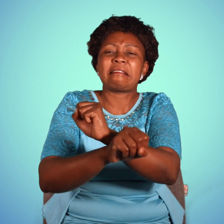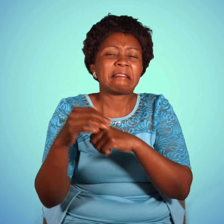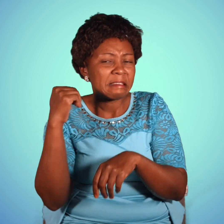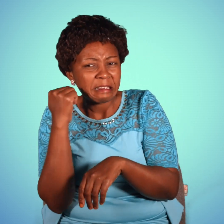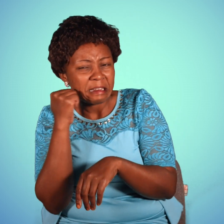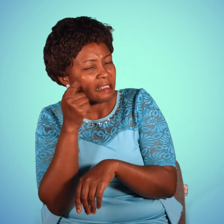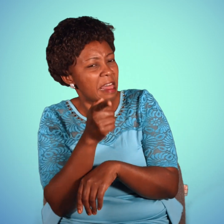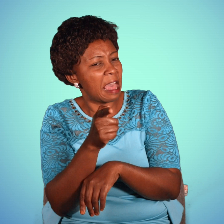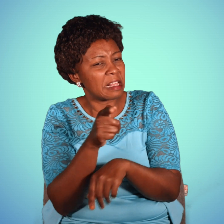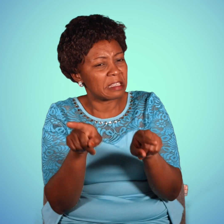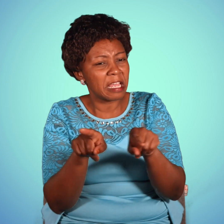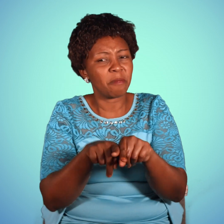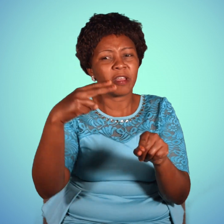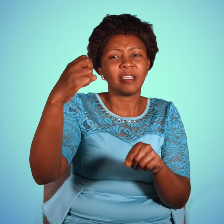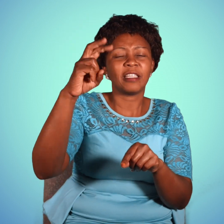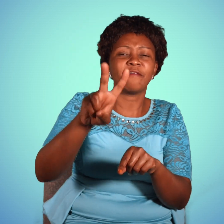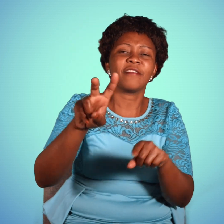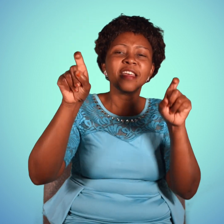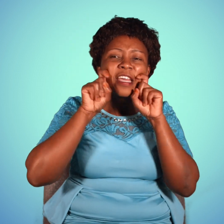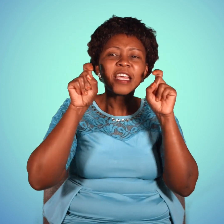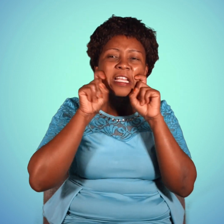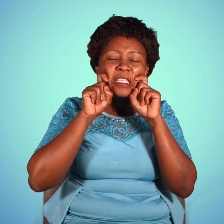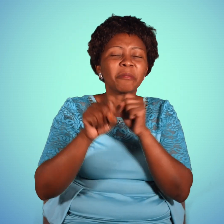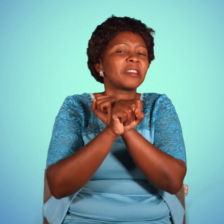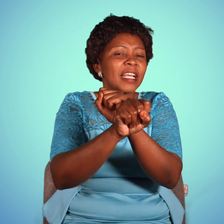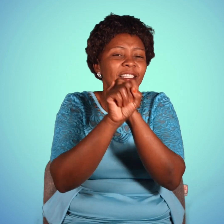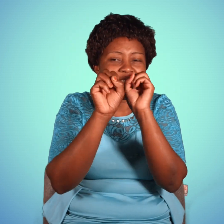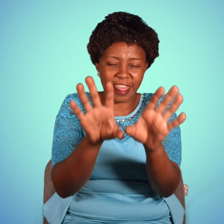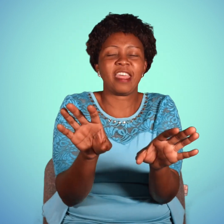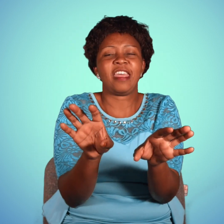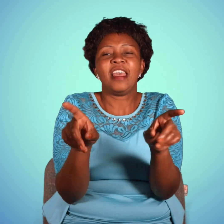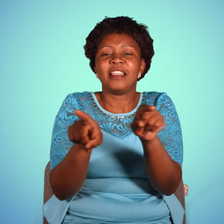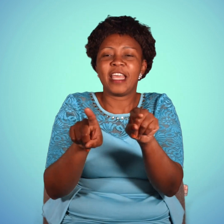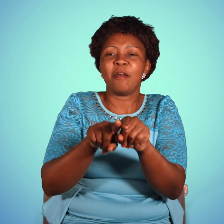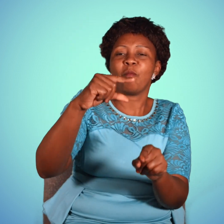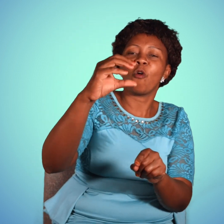diseases such as HIV/AIDS, chlamydia, and gonorrhea.